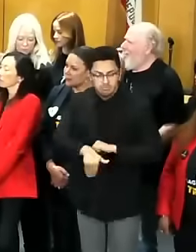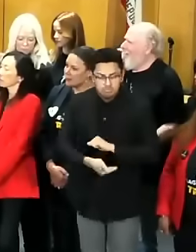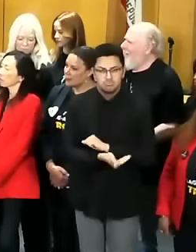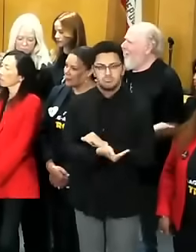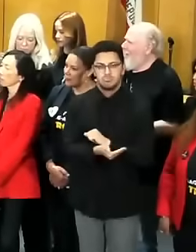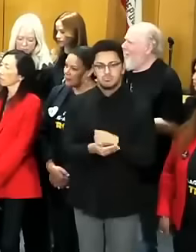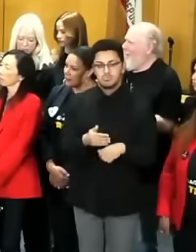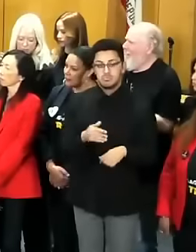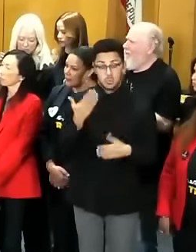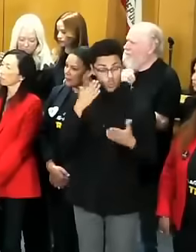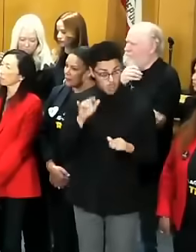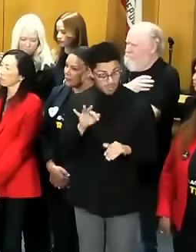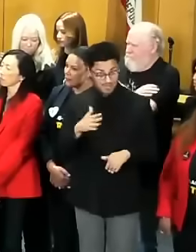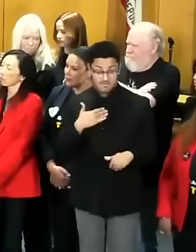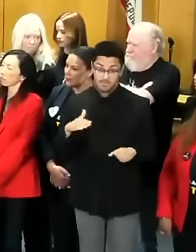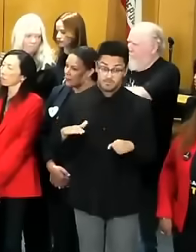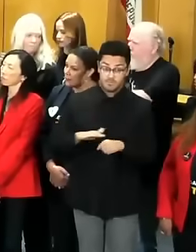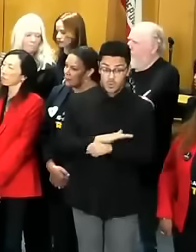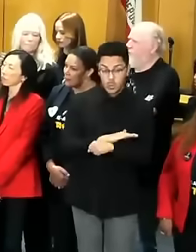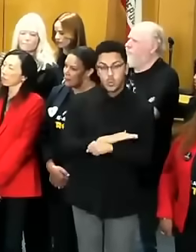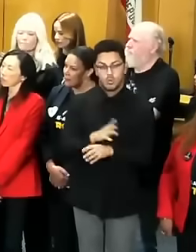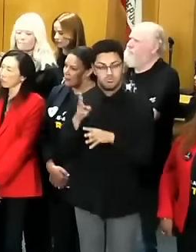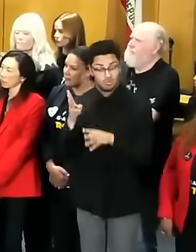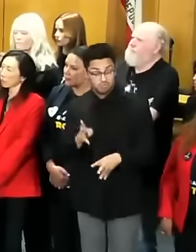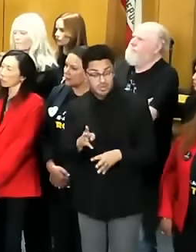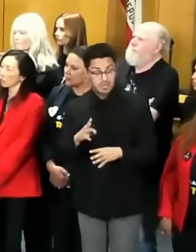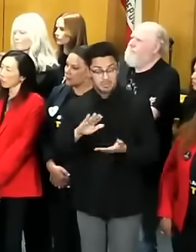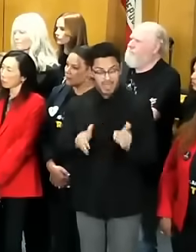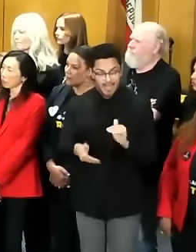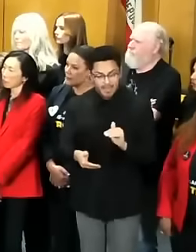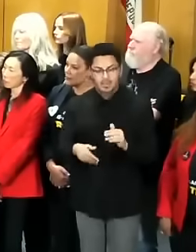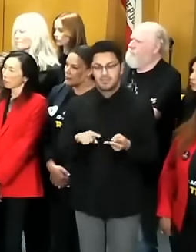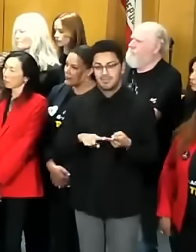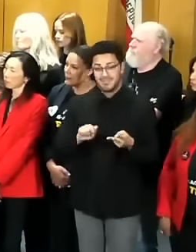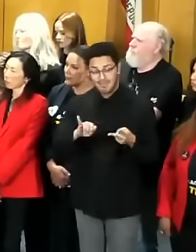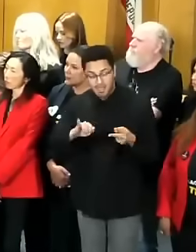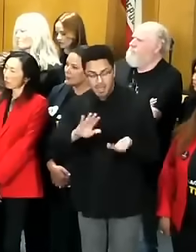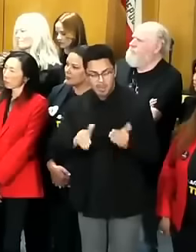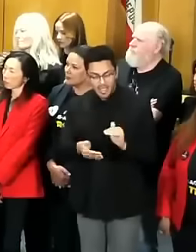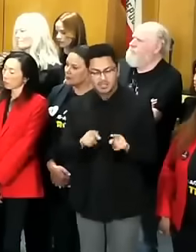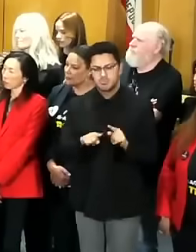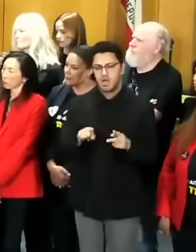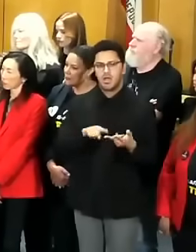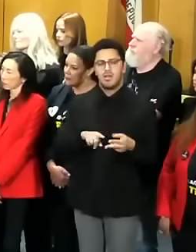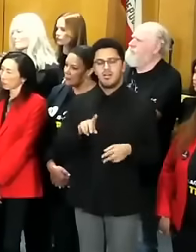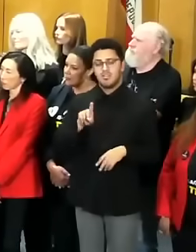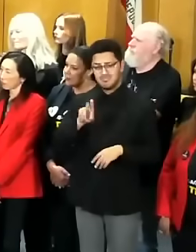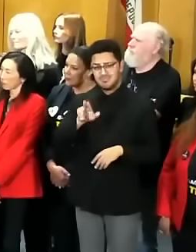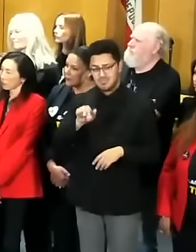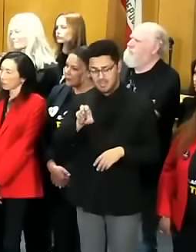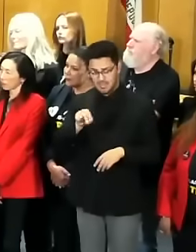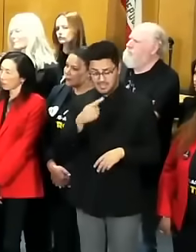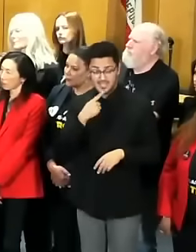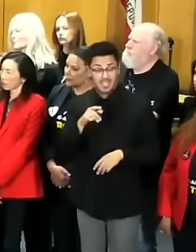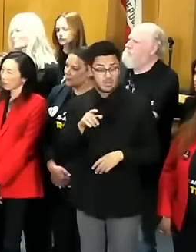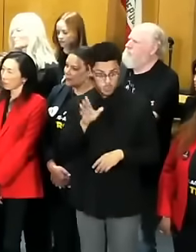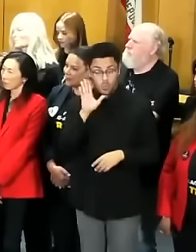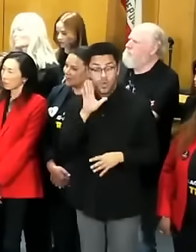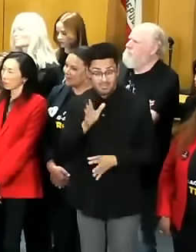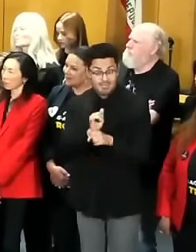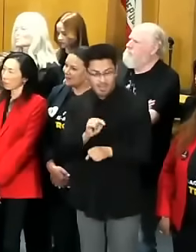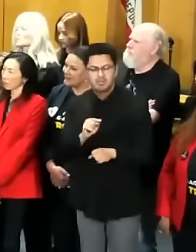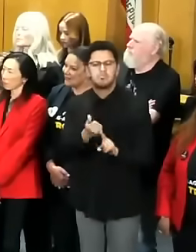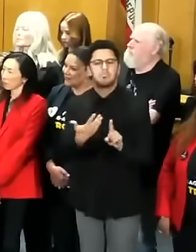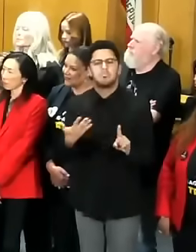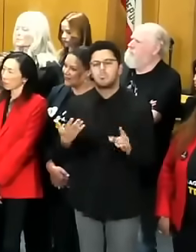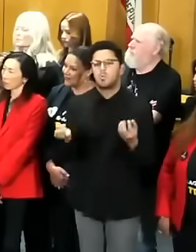have the full stream package you wanted, the full AI package you wanted, and then Duncan called and said that you're going to get it. Could you just elaborate a little